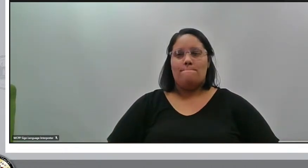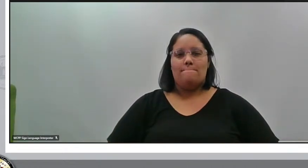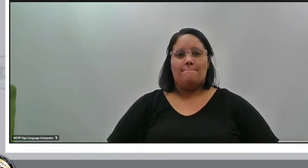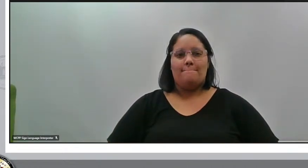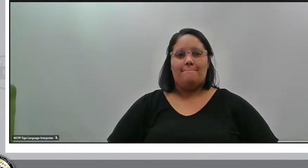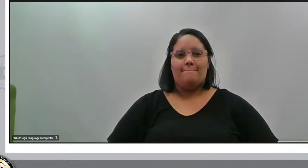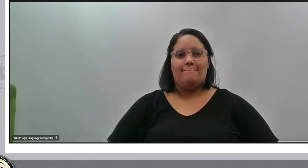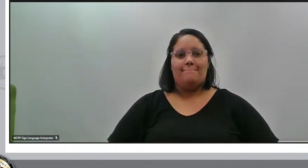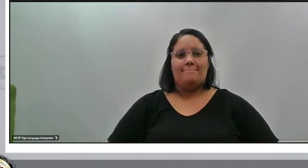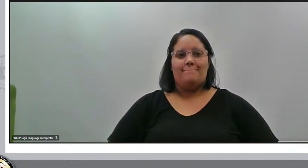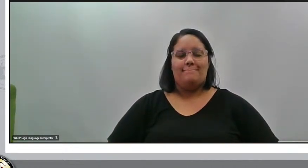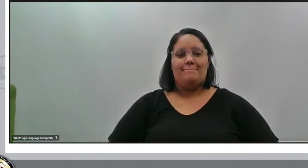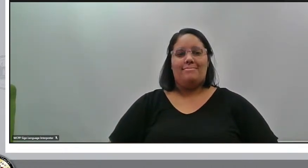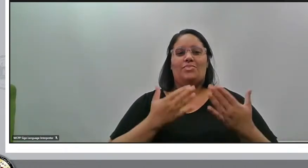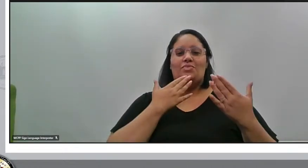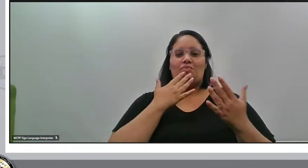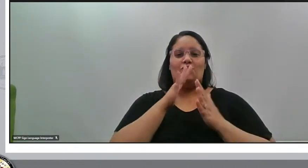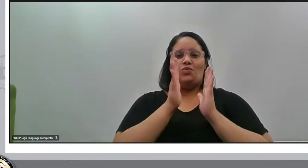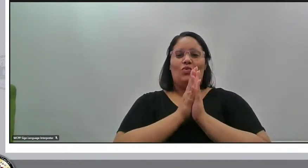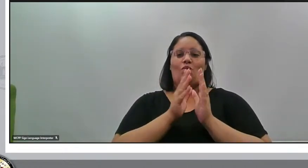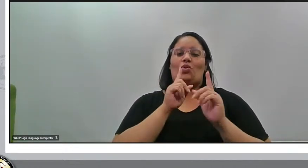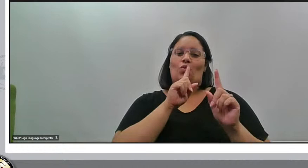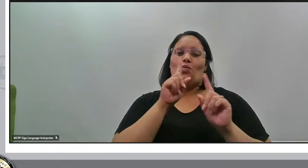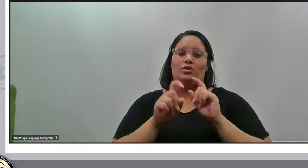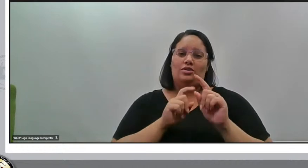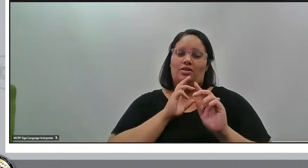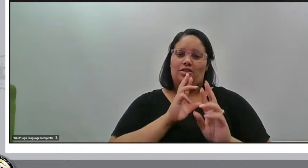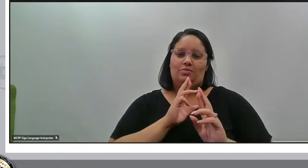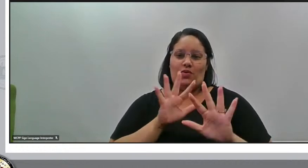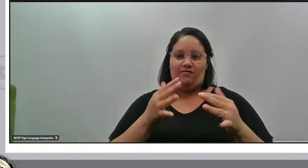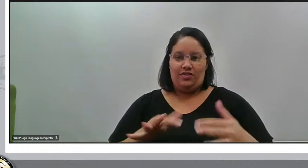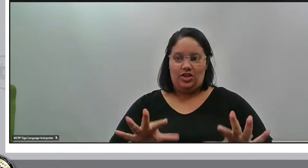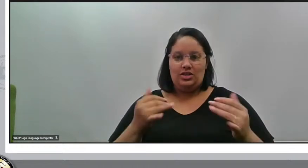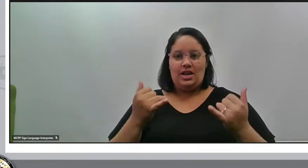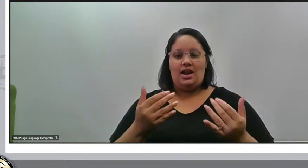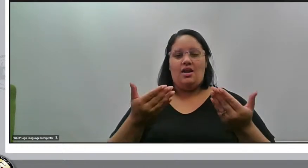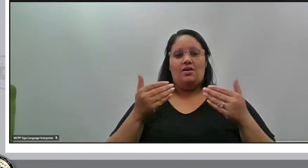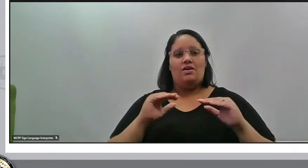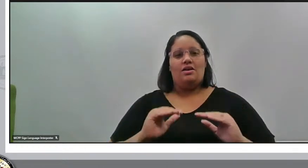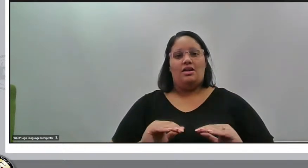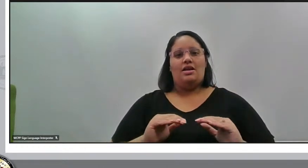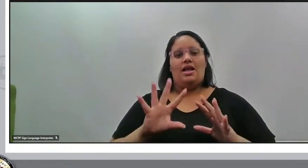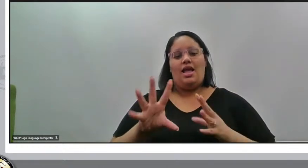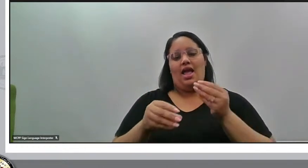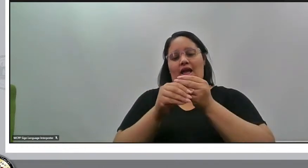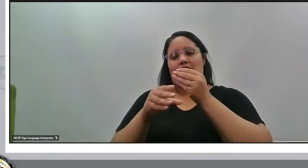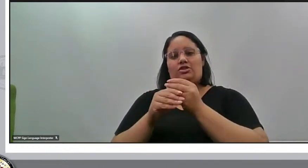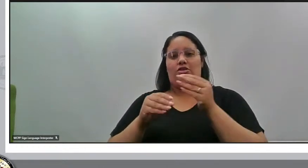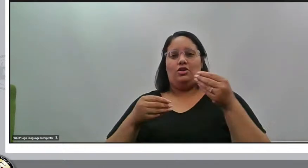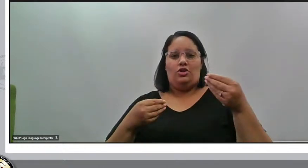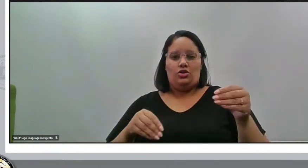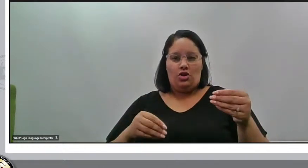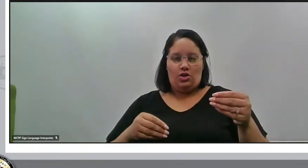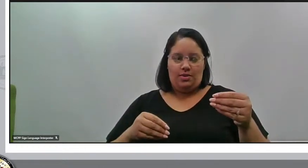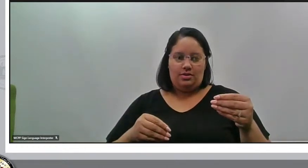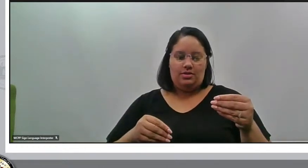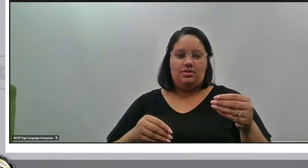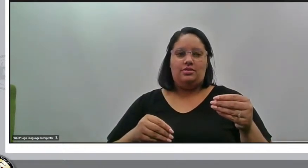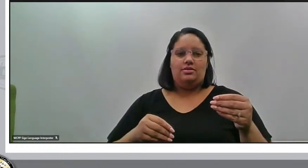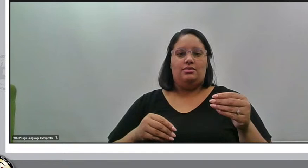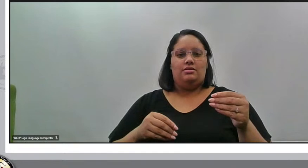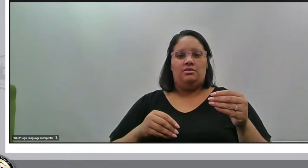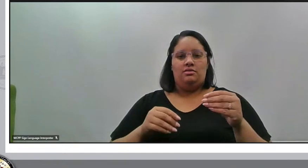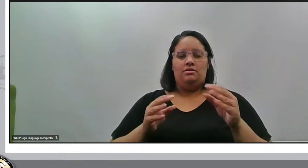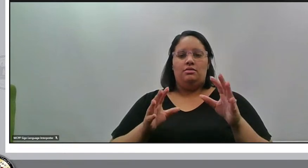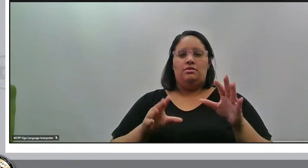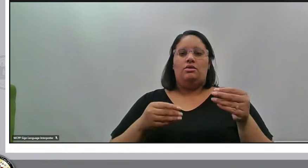Thank you. I think that's all the questions responded to. We now move to the annexures to vote two. Let's start with page